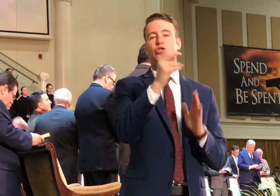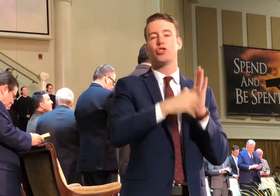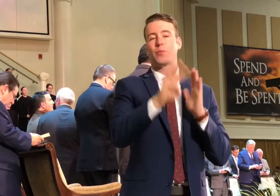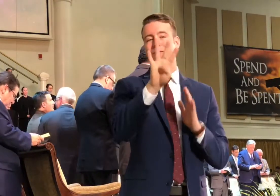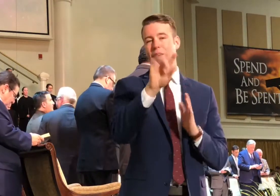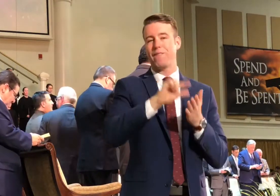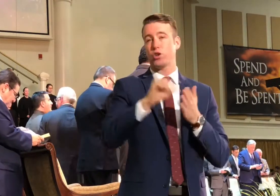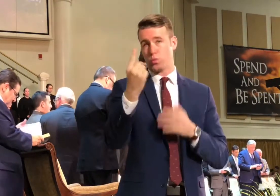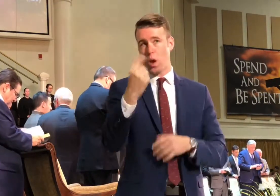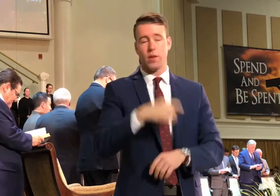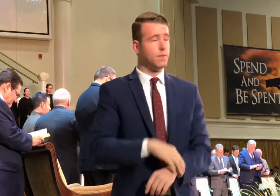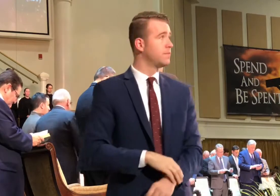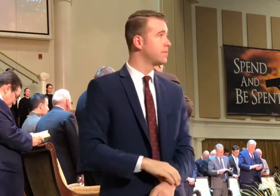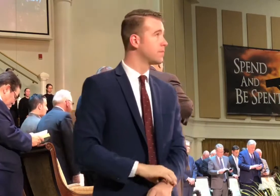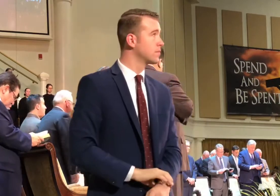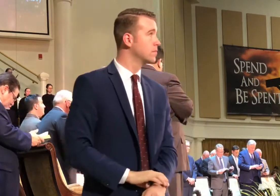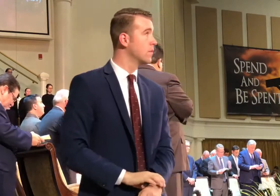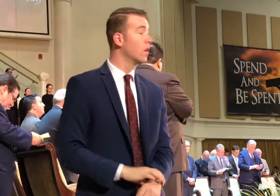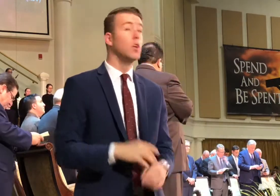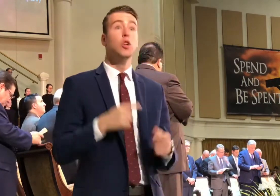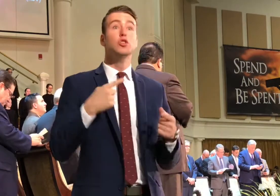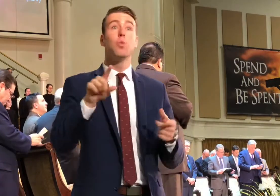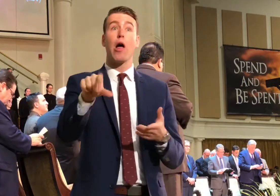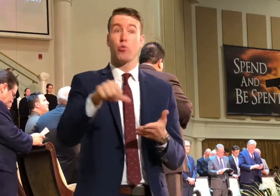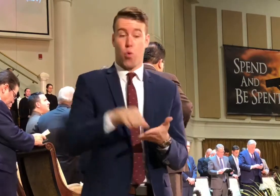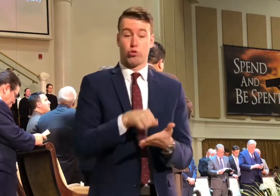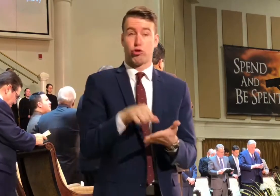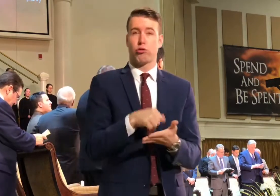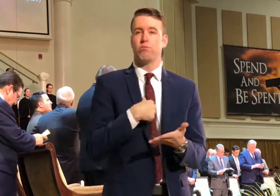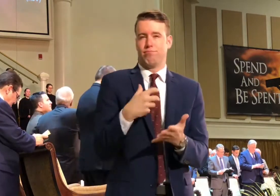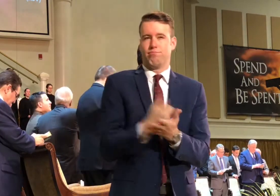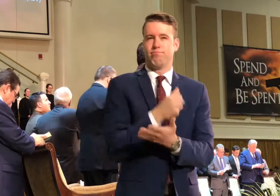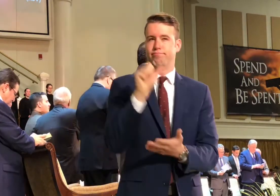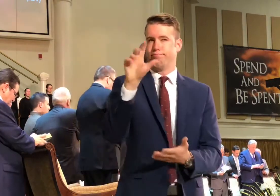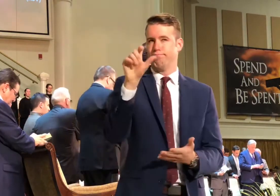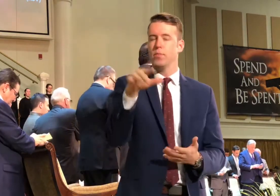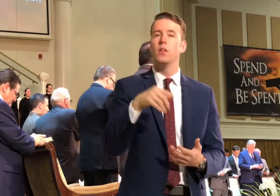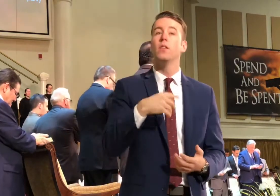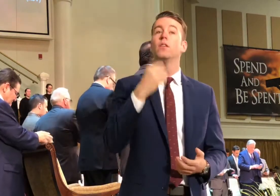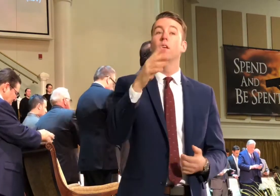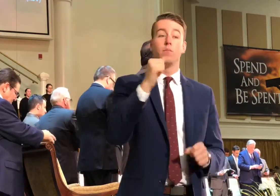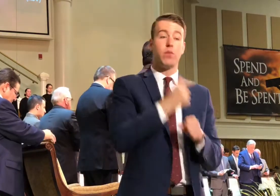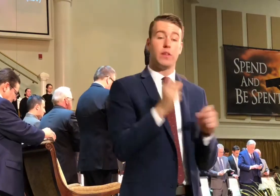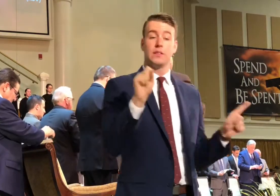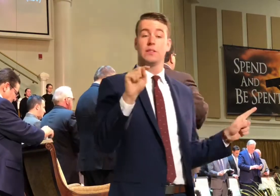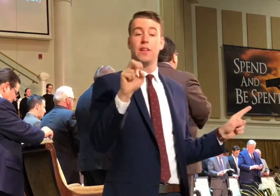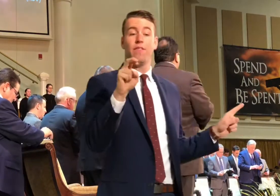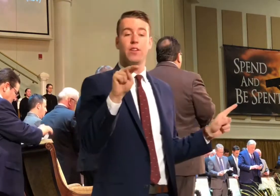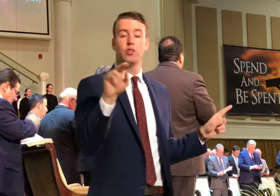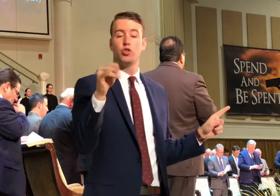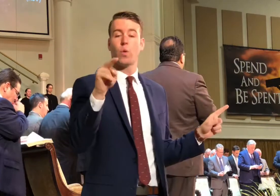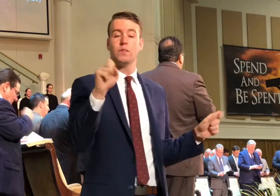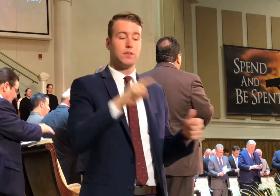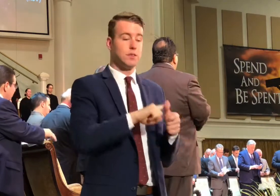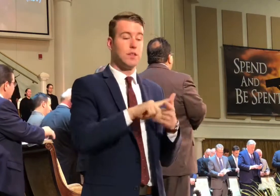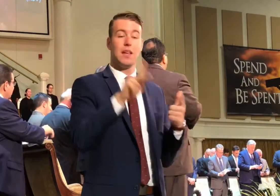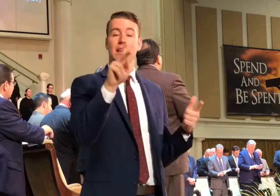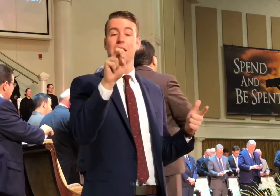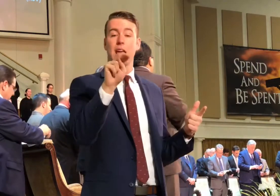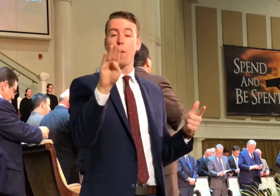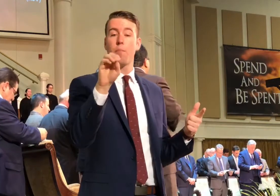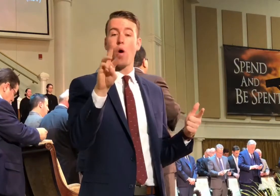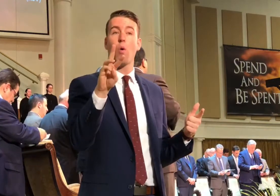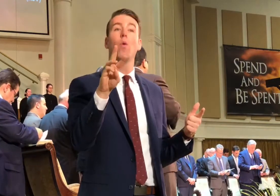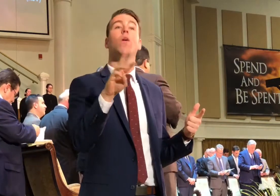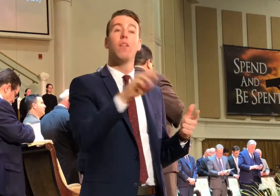48 and verse 1. While you're turning there, I enjoyed Brother Stephen Jones and Brother Ken Bowe this